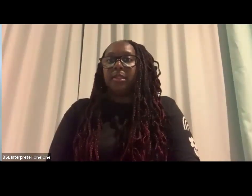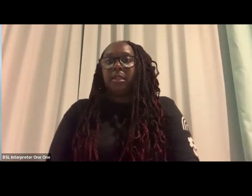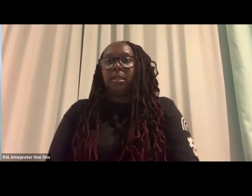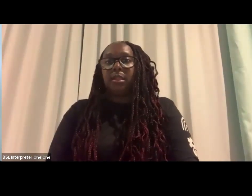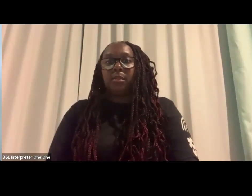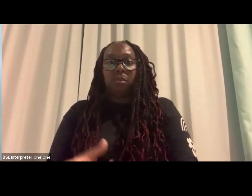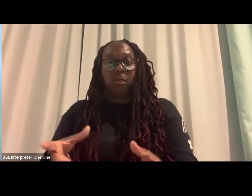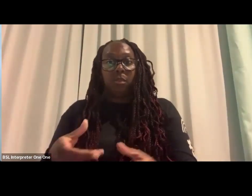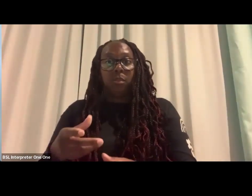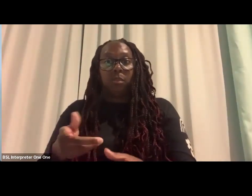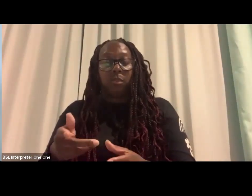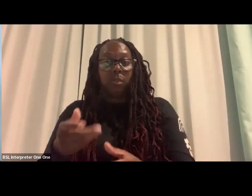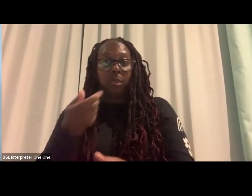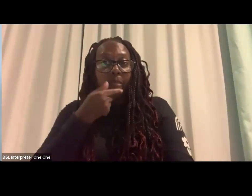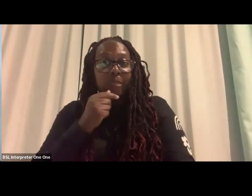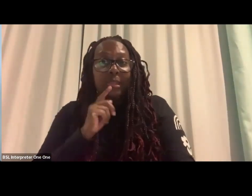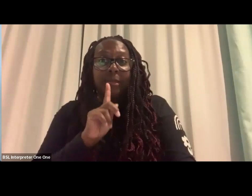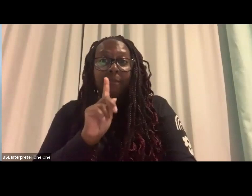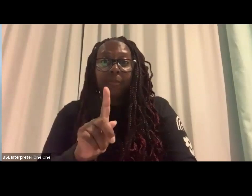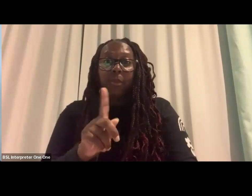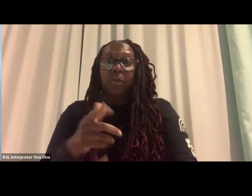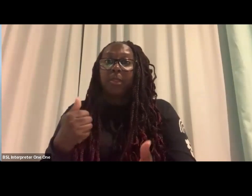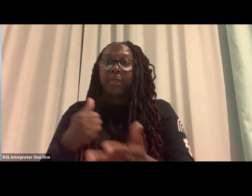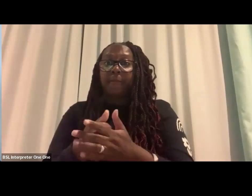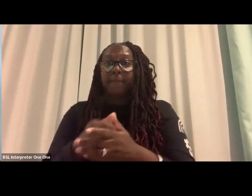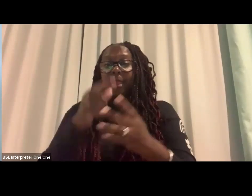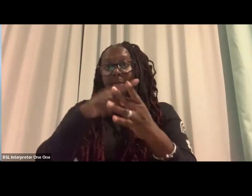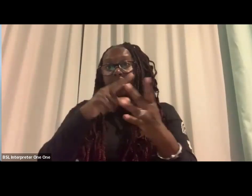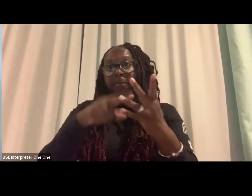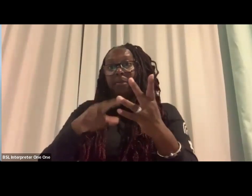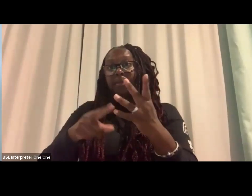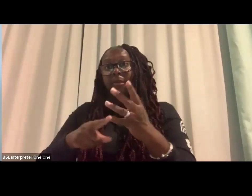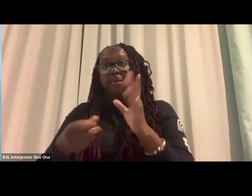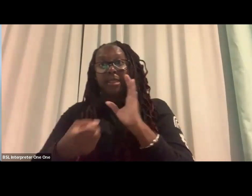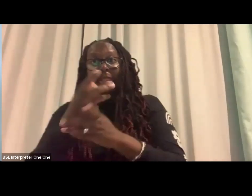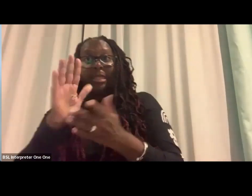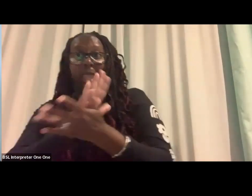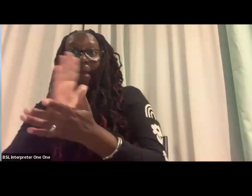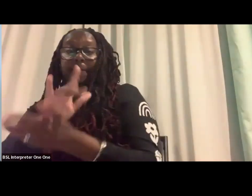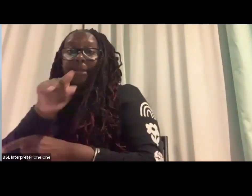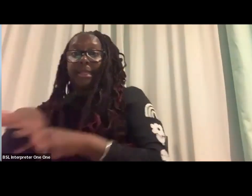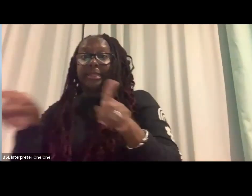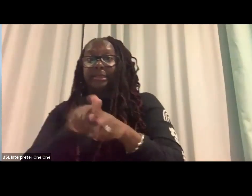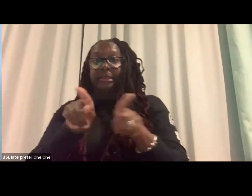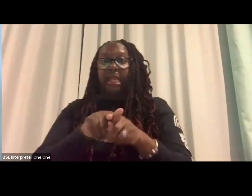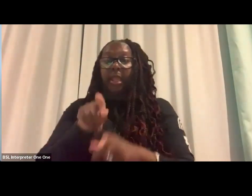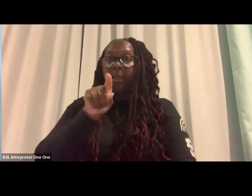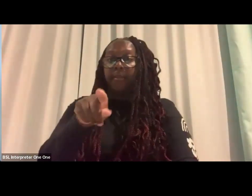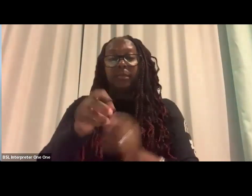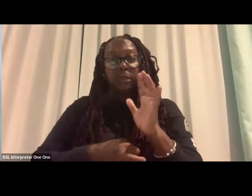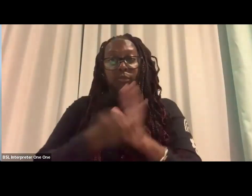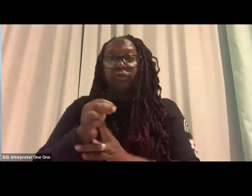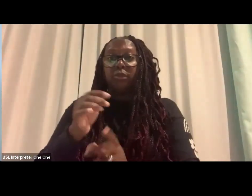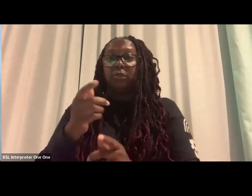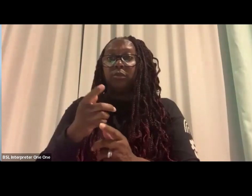by evaluating their impact on key determinants of gross national happiness. Actually, the goal is to approve policies